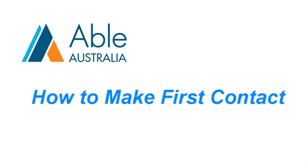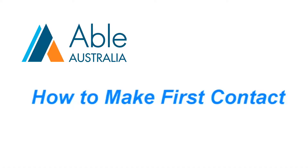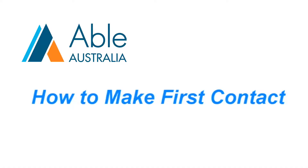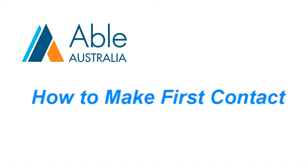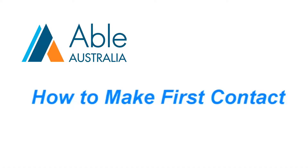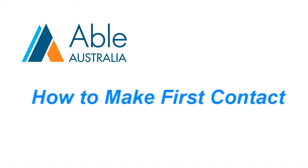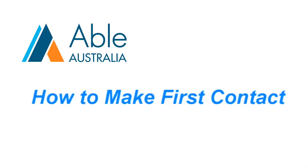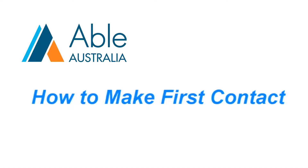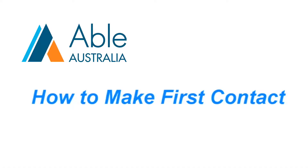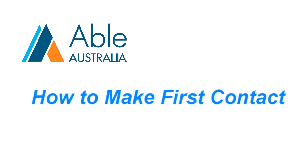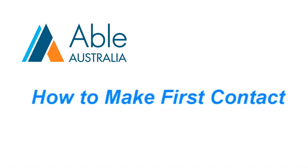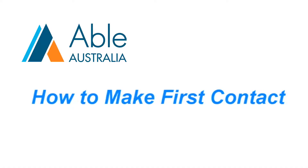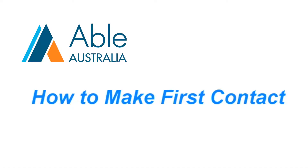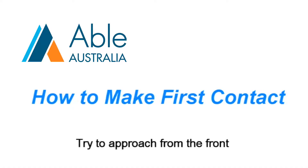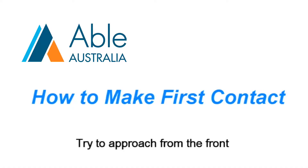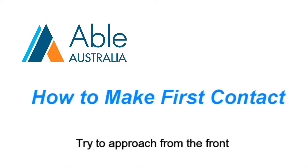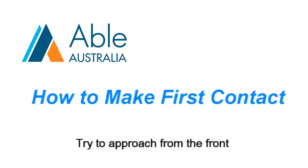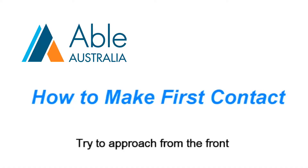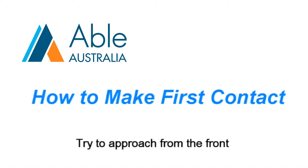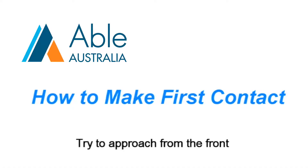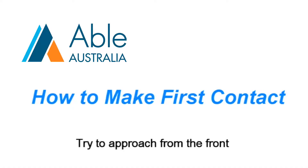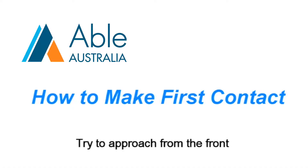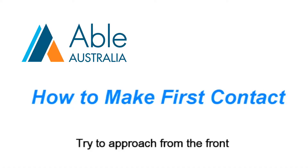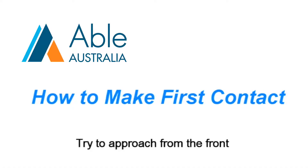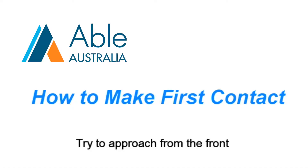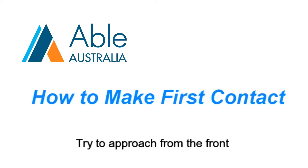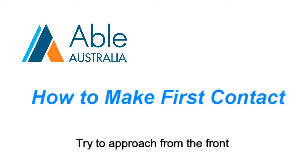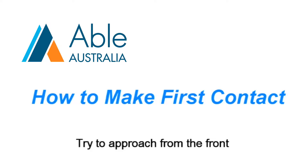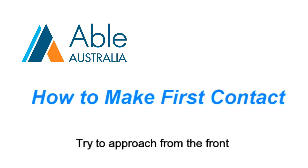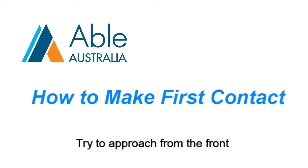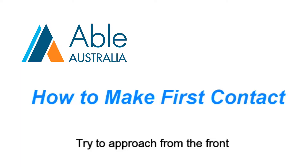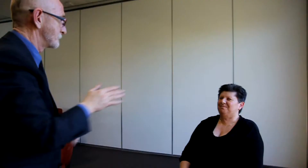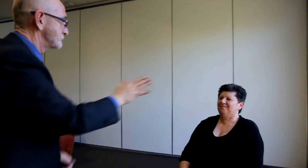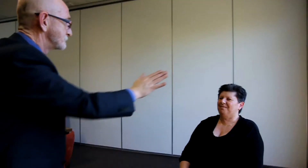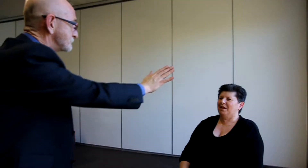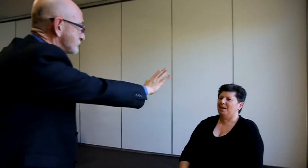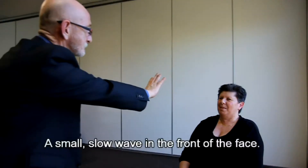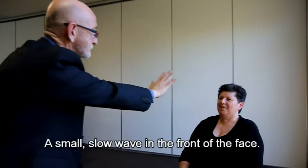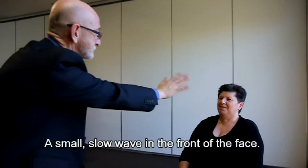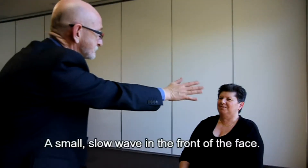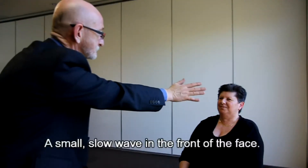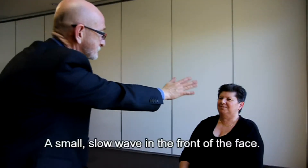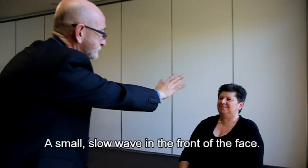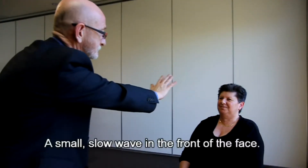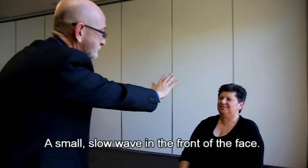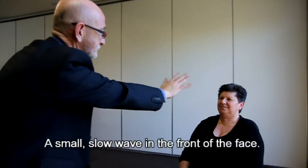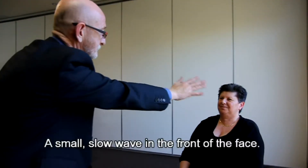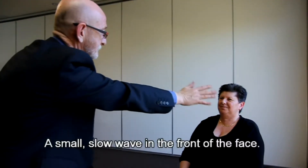first contact. Try to approach from the front. A small, slow wave in front of the